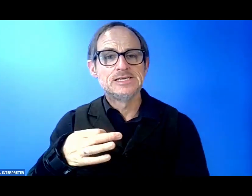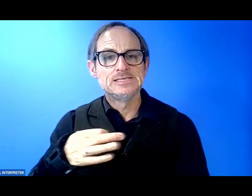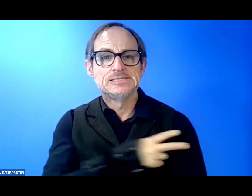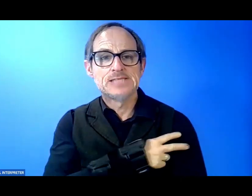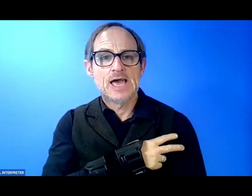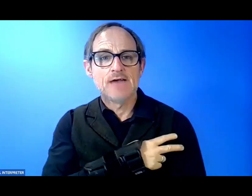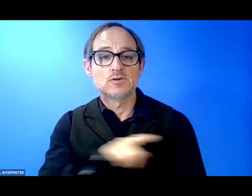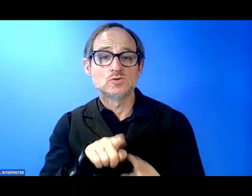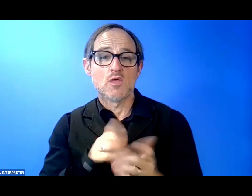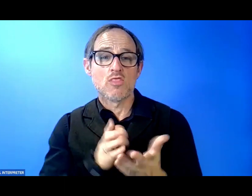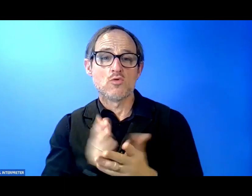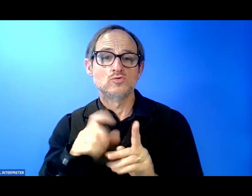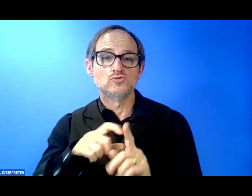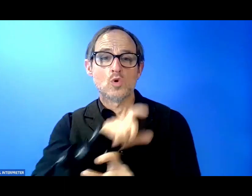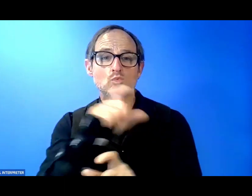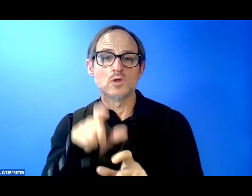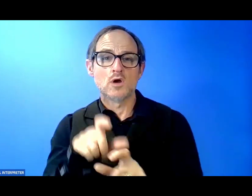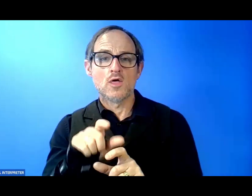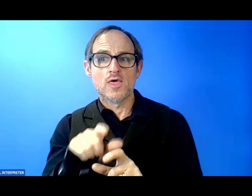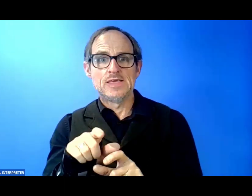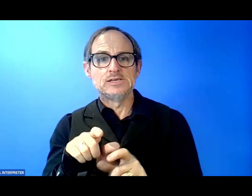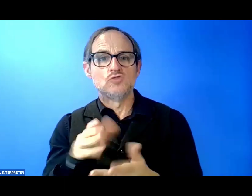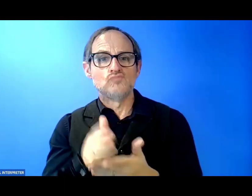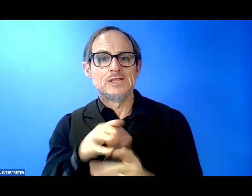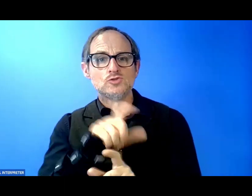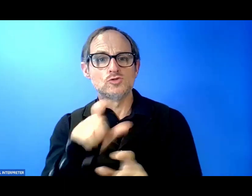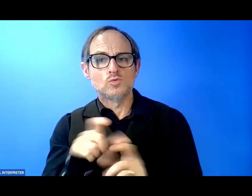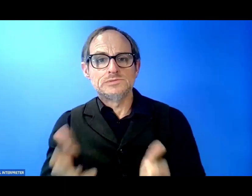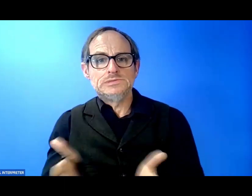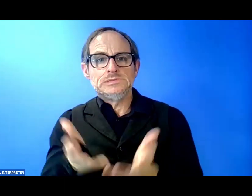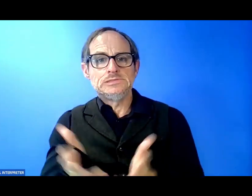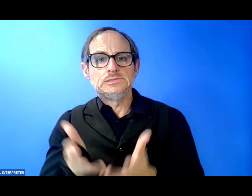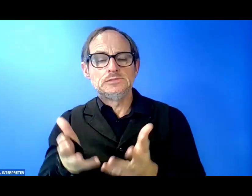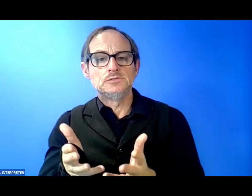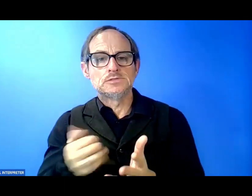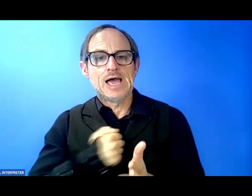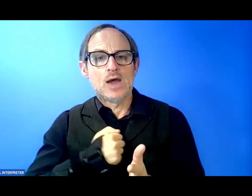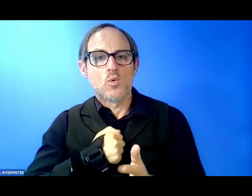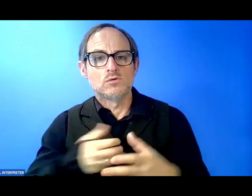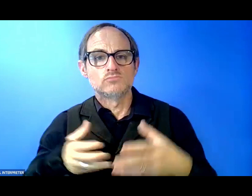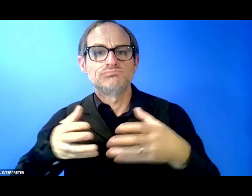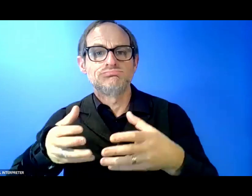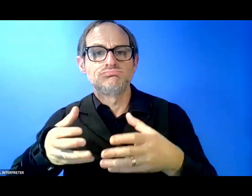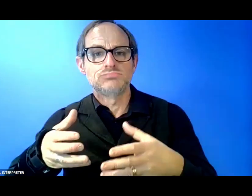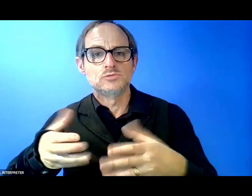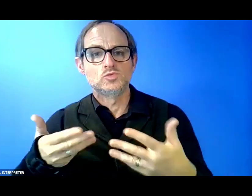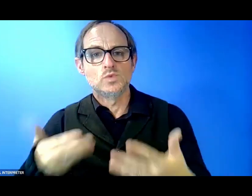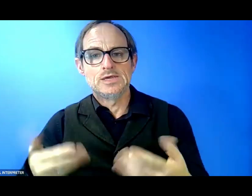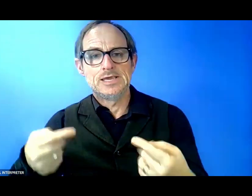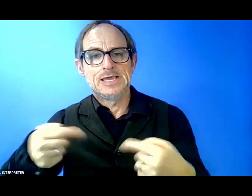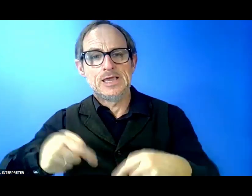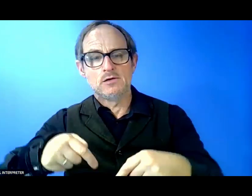really gave a boost to our movement here. It's clear that we have lots of different